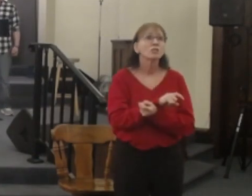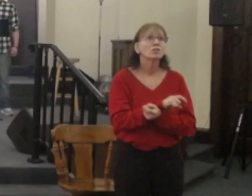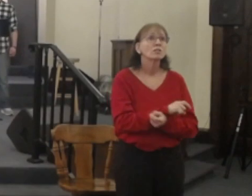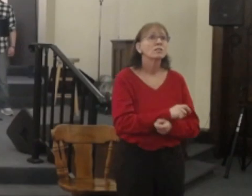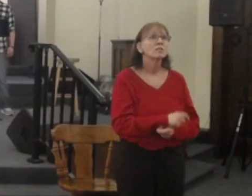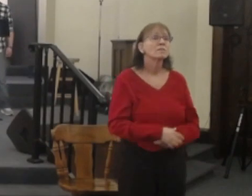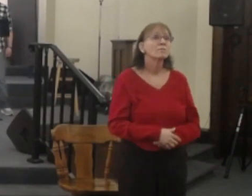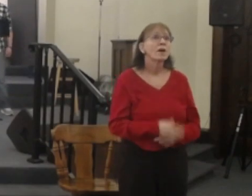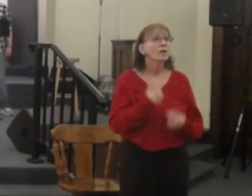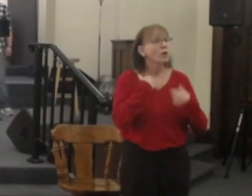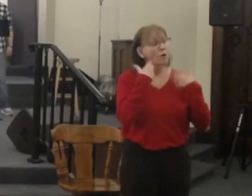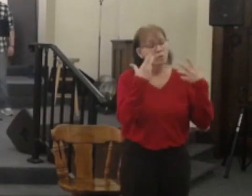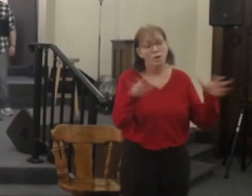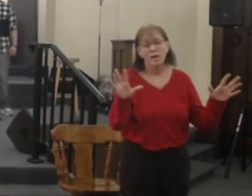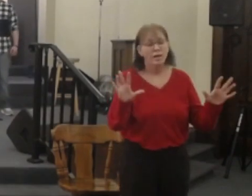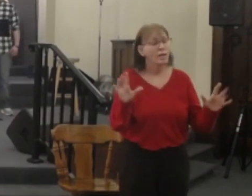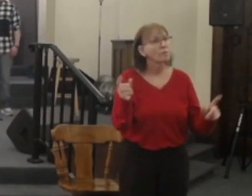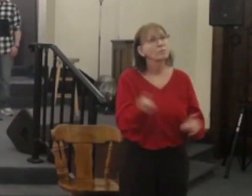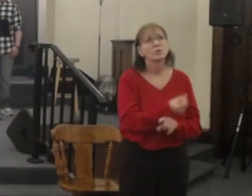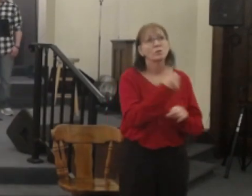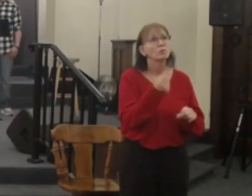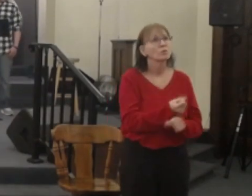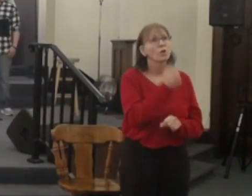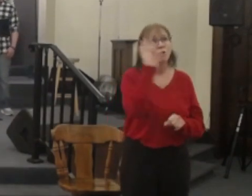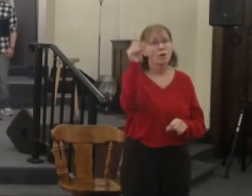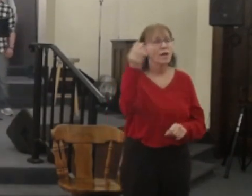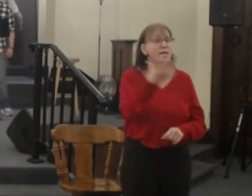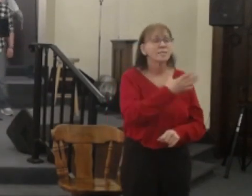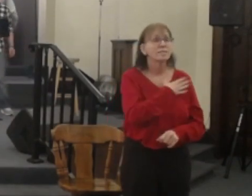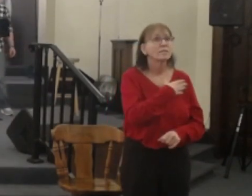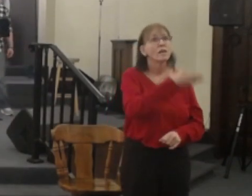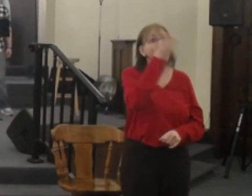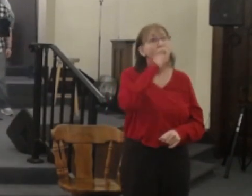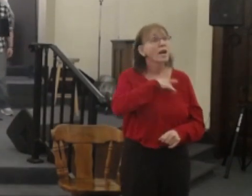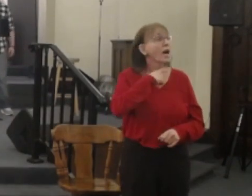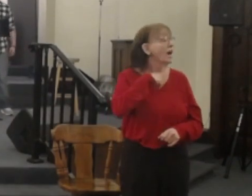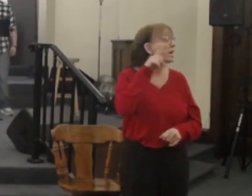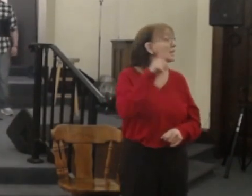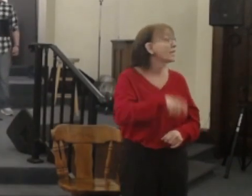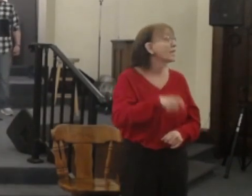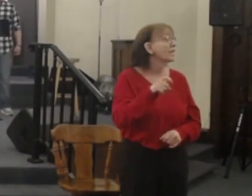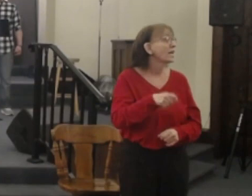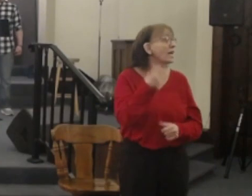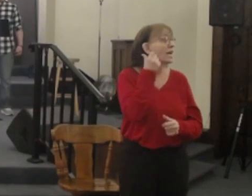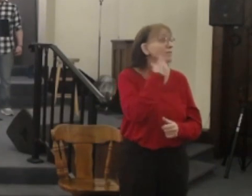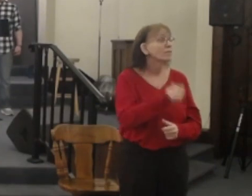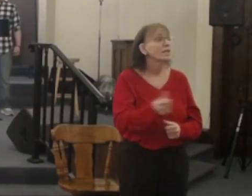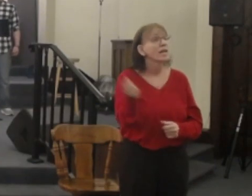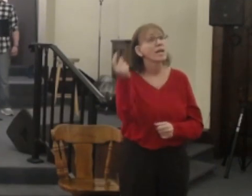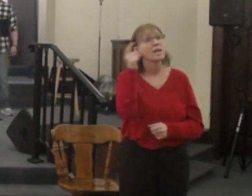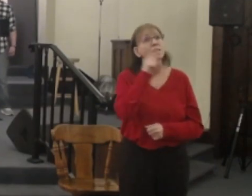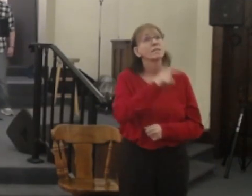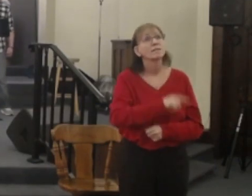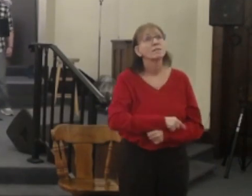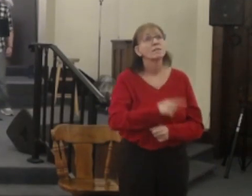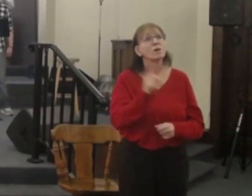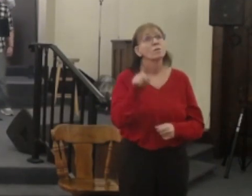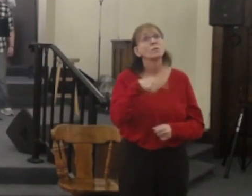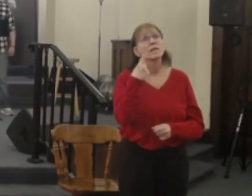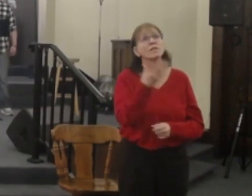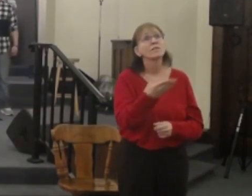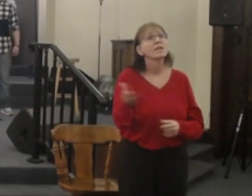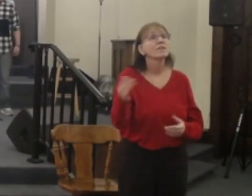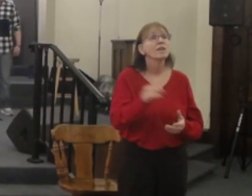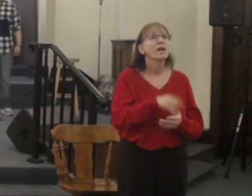change. I don't want to abuse your grace. God, I need it every day. It's the